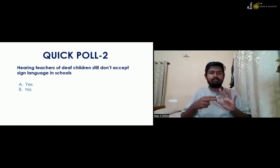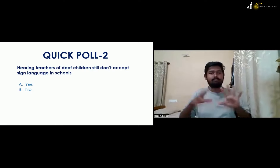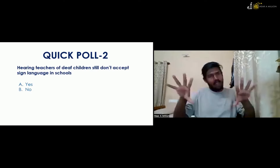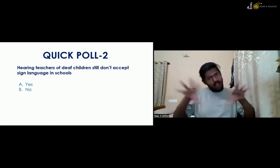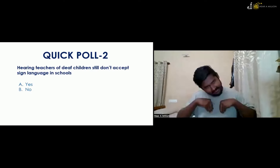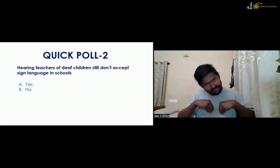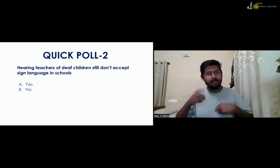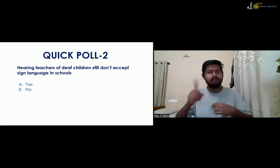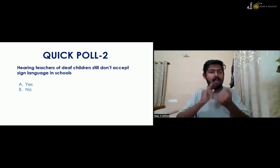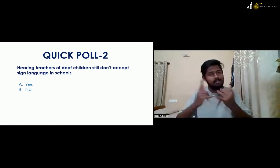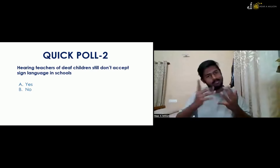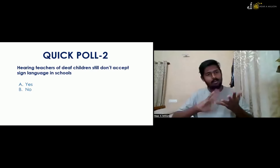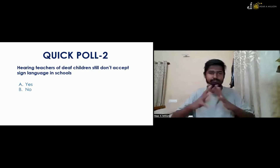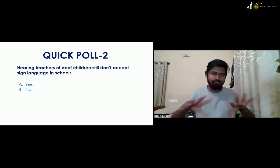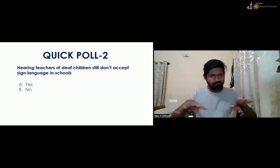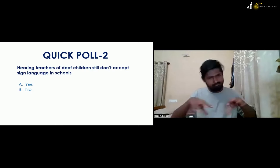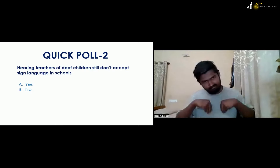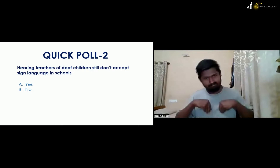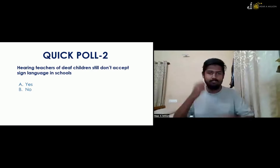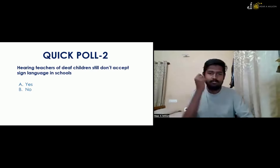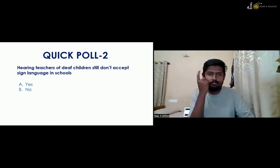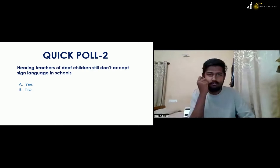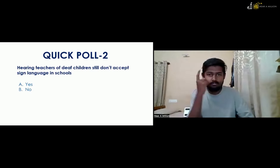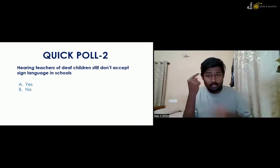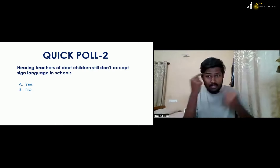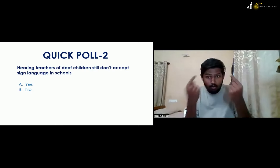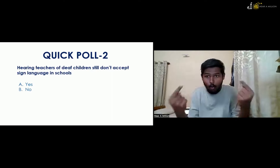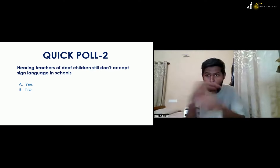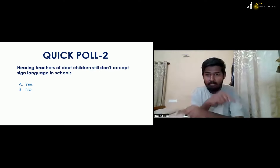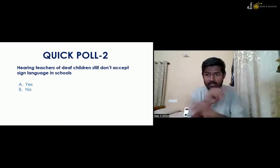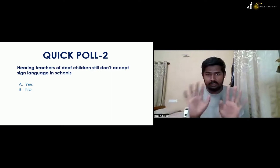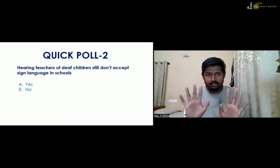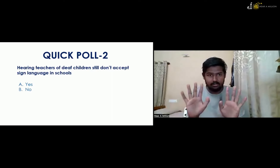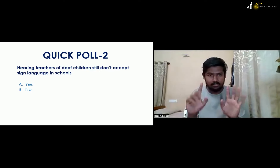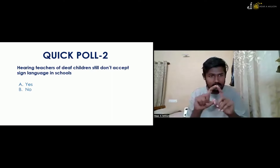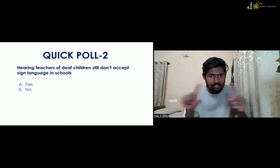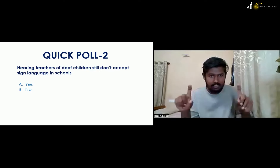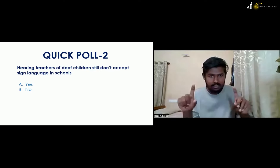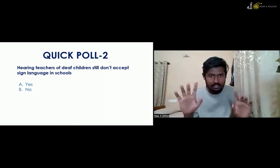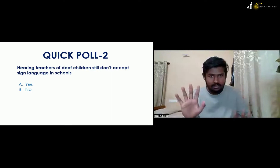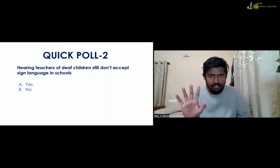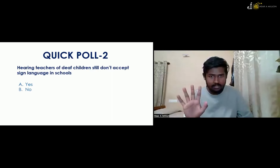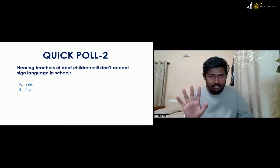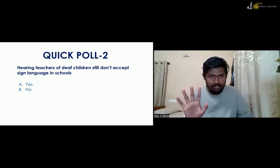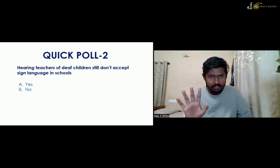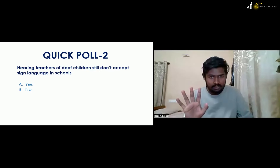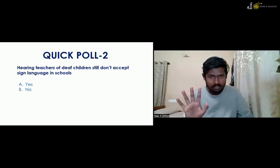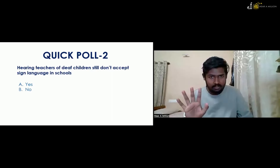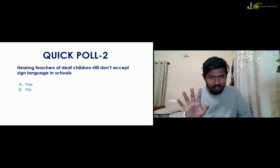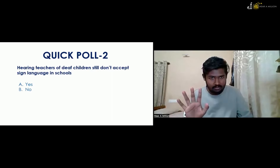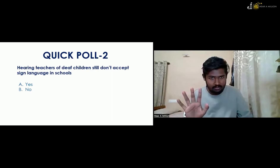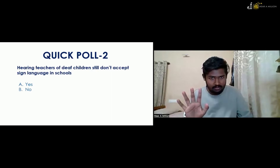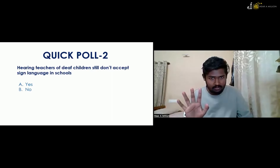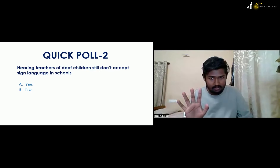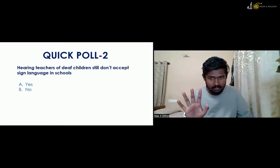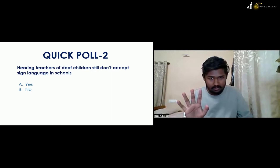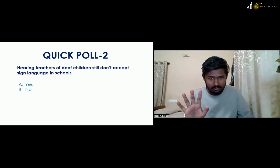If you think no, there are teachers accepting the sign language and they are ready to do it, then you have to click on the option